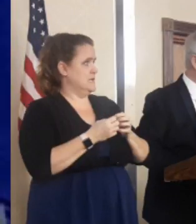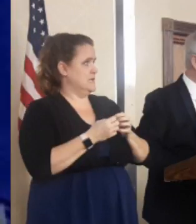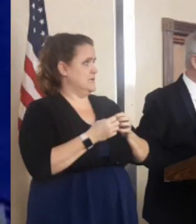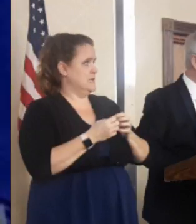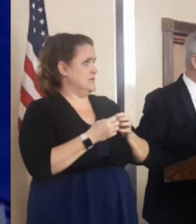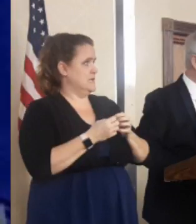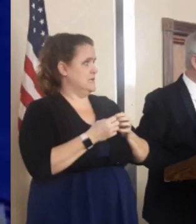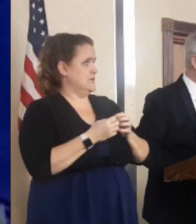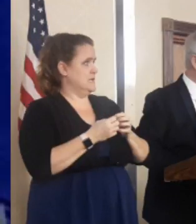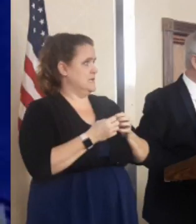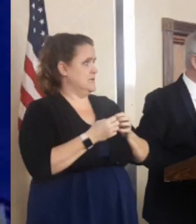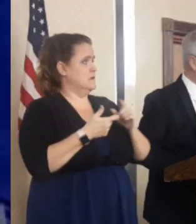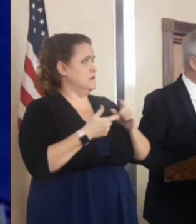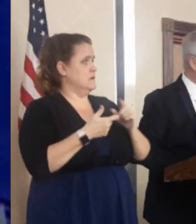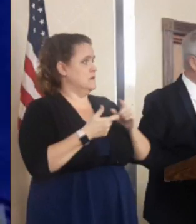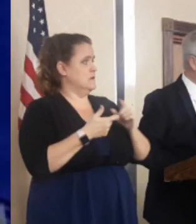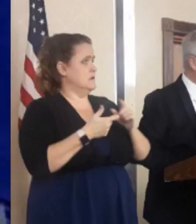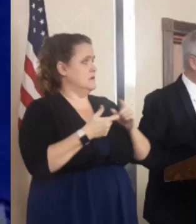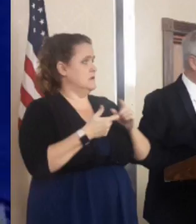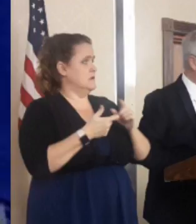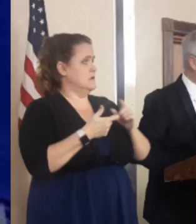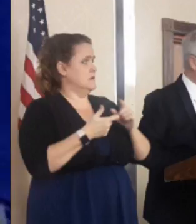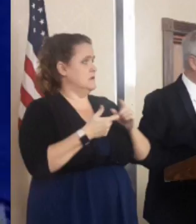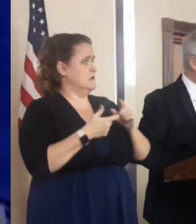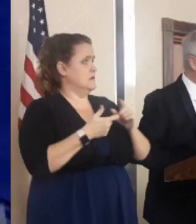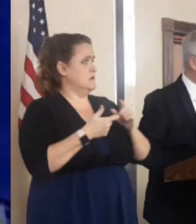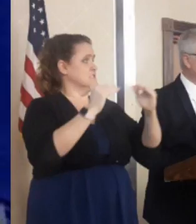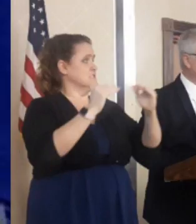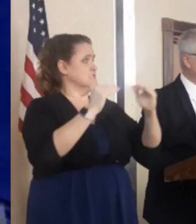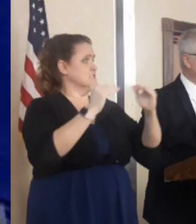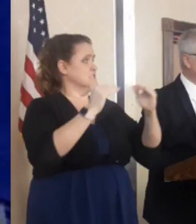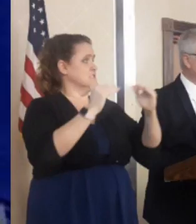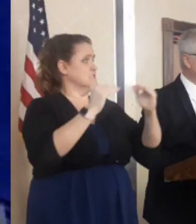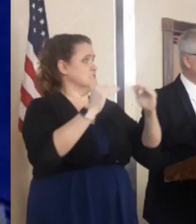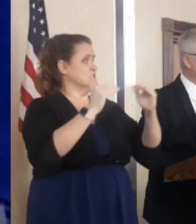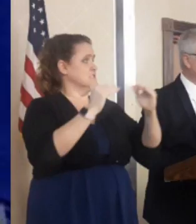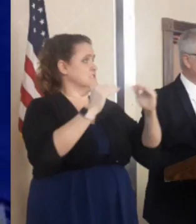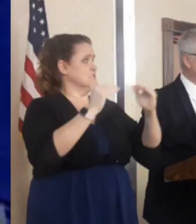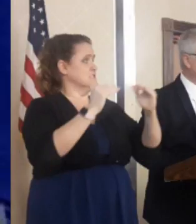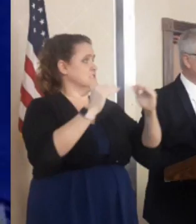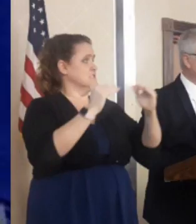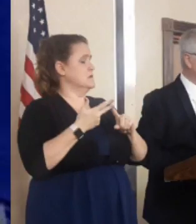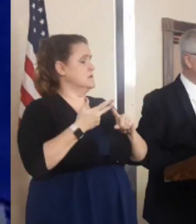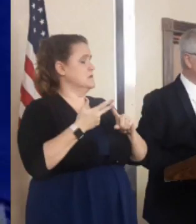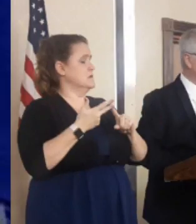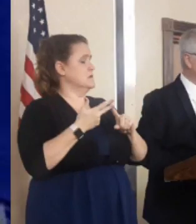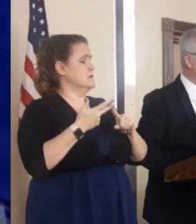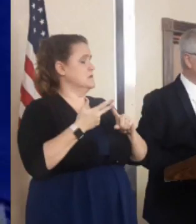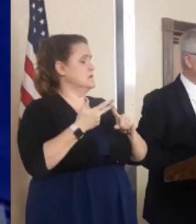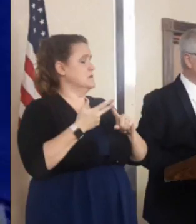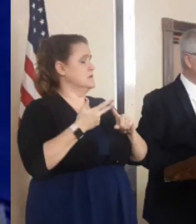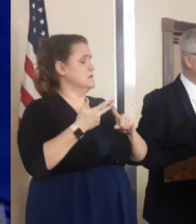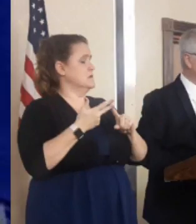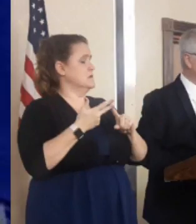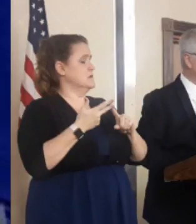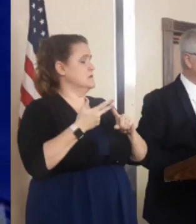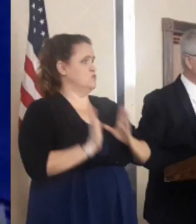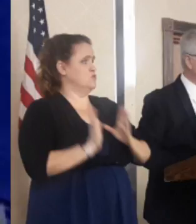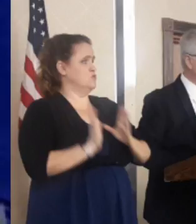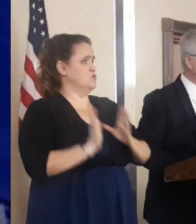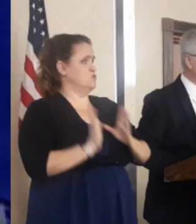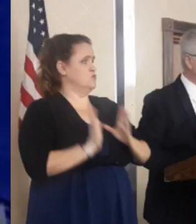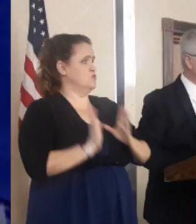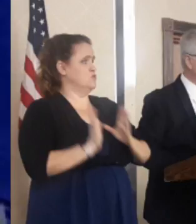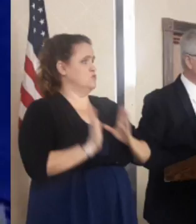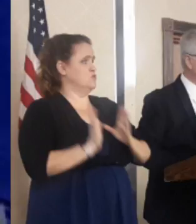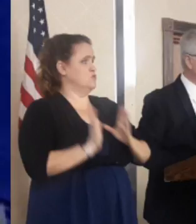advancement. There is space available on convention arrangements. And there is space available on auxiliaries and coalitions.